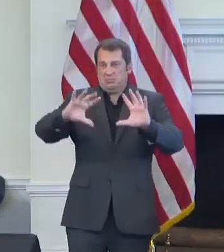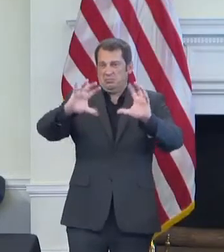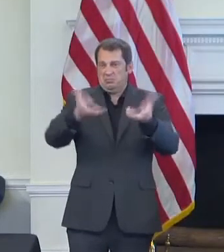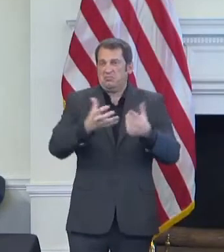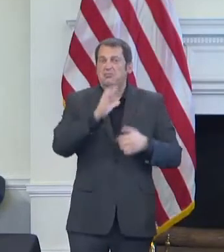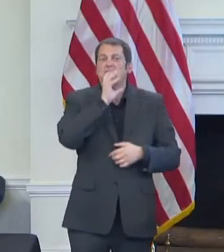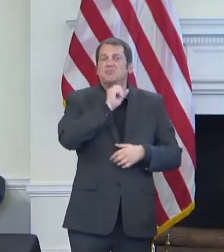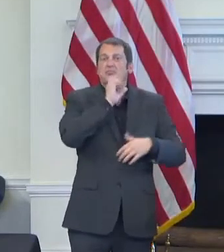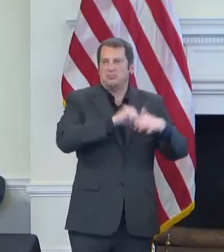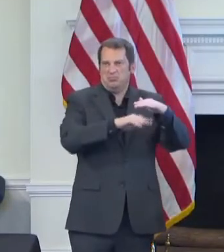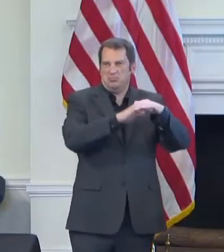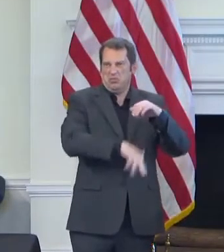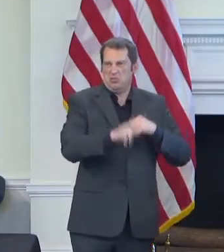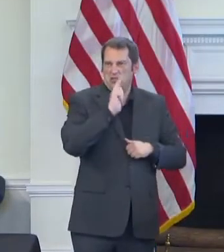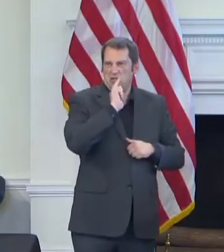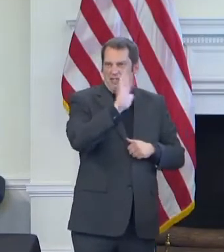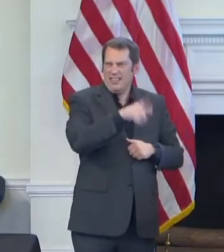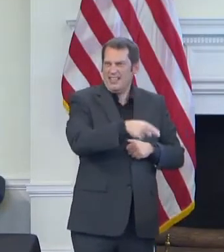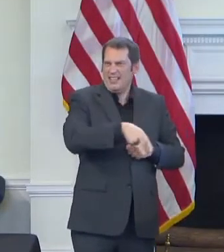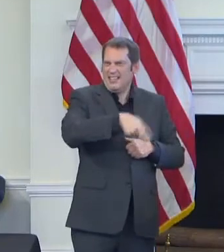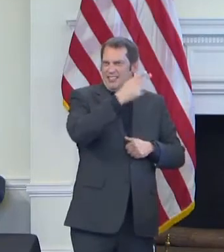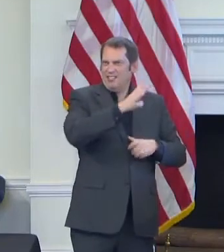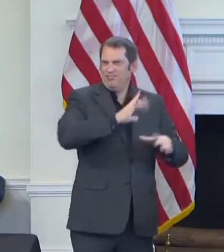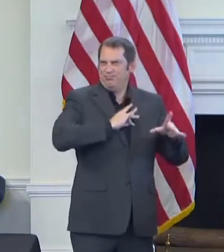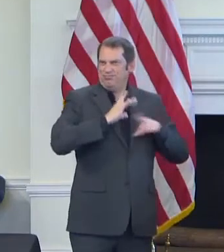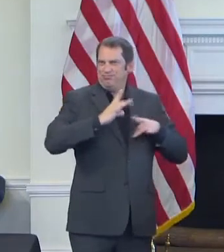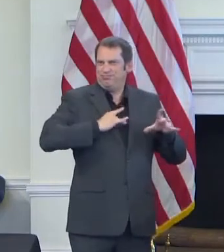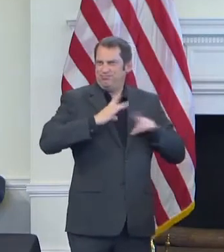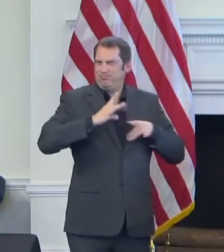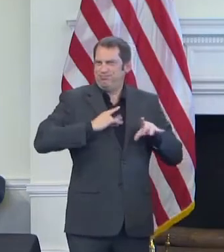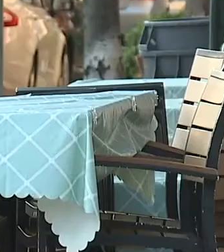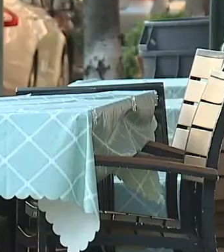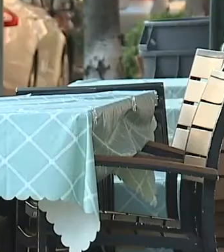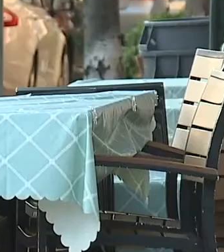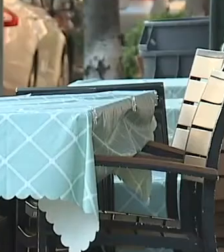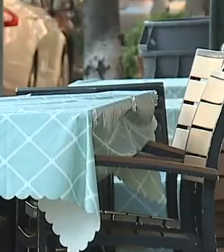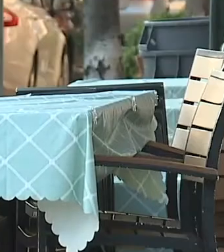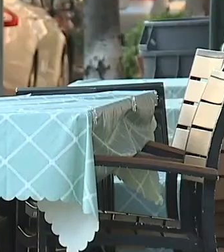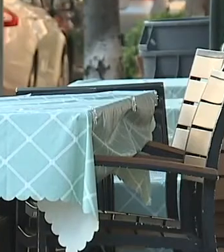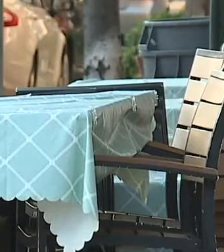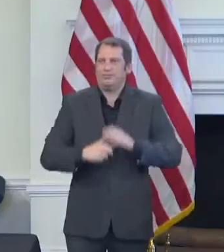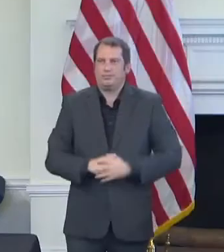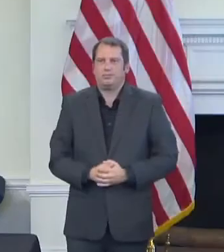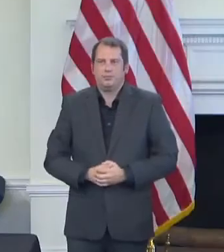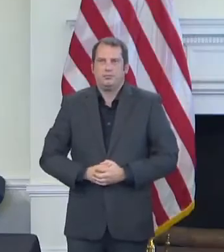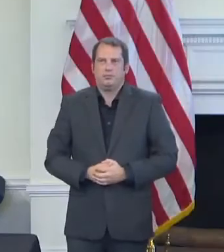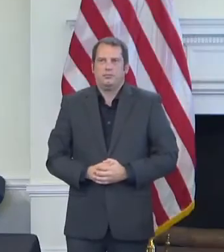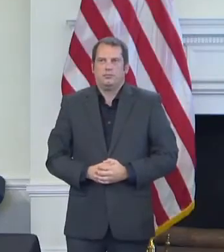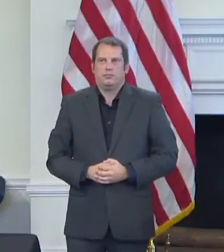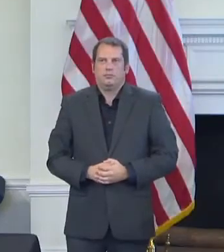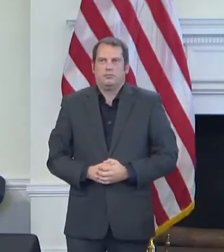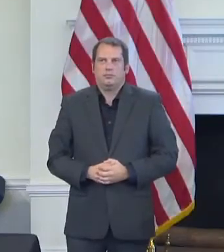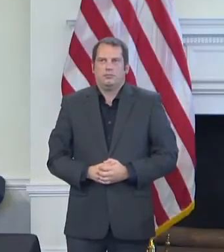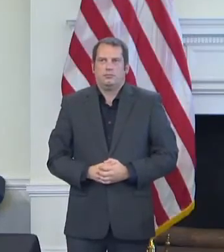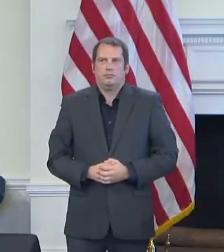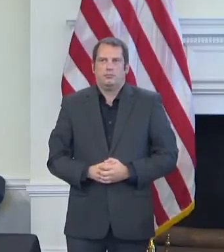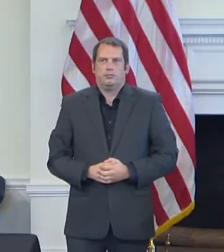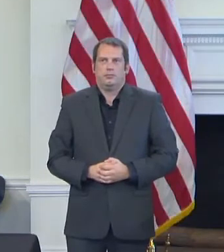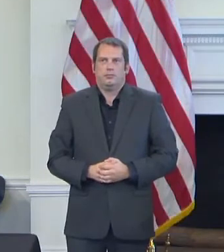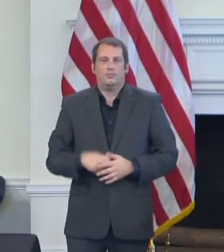now 83% higher than Marylanders who are 35 and older. Young people should avoid crowded